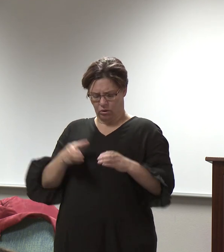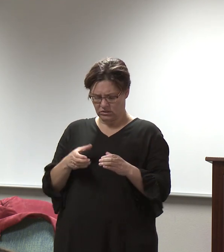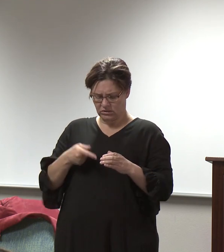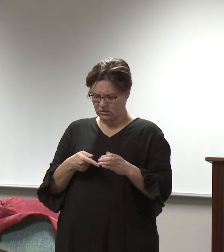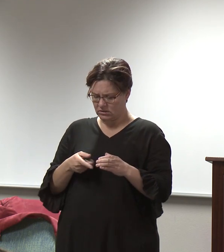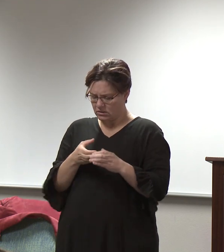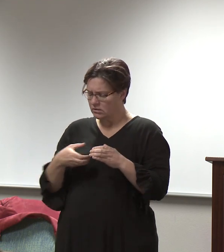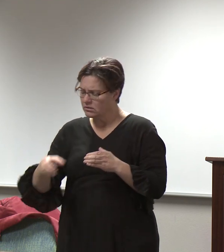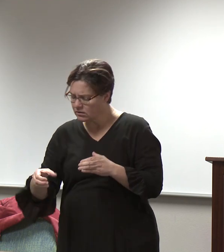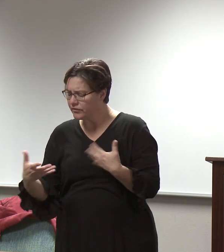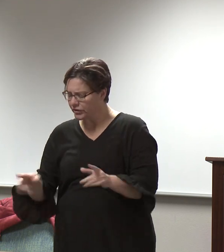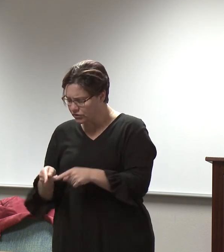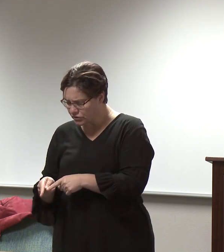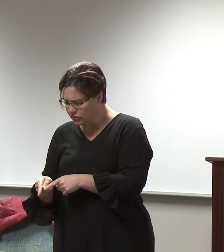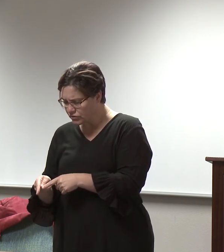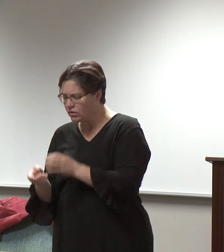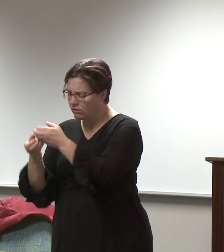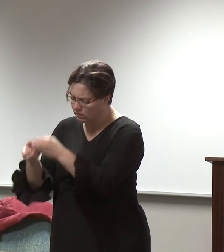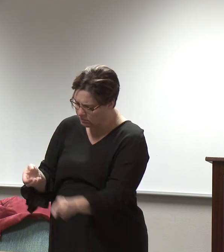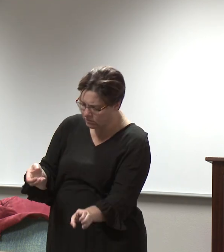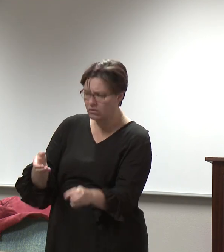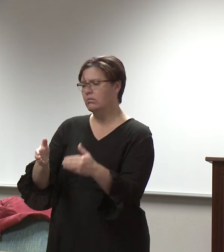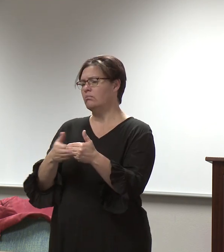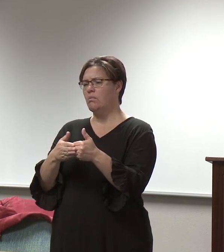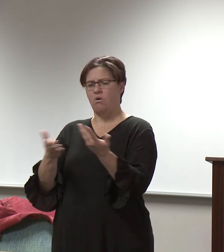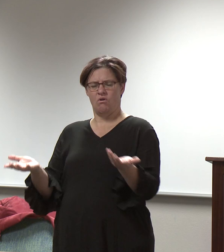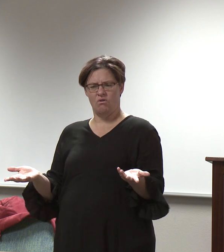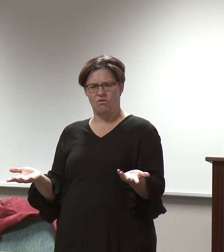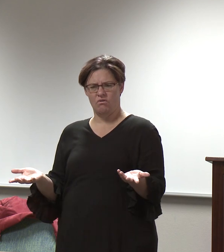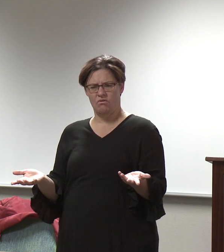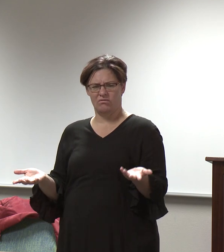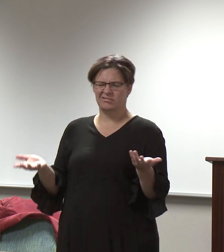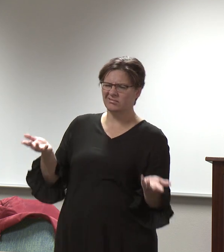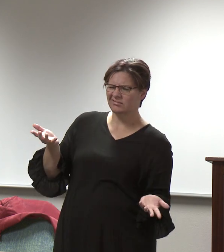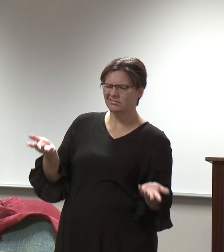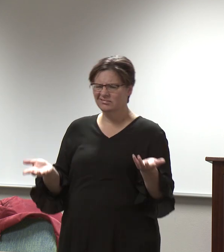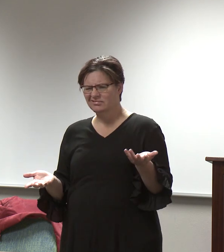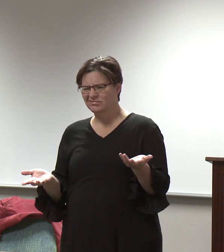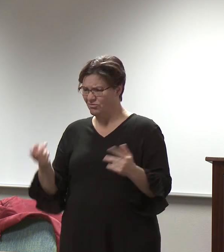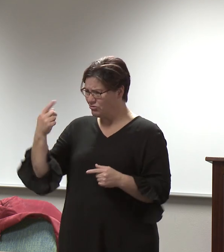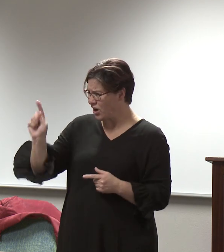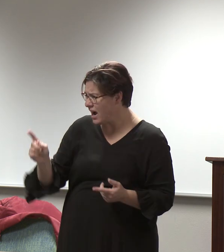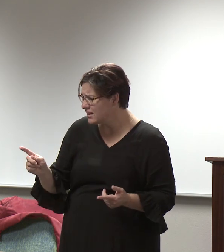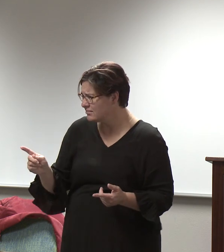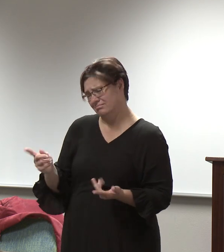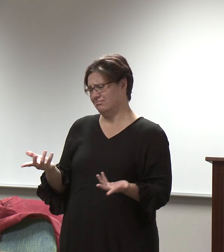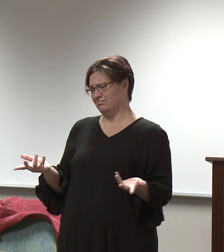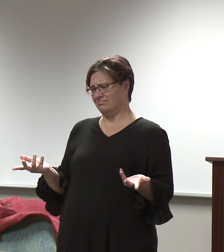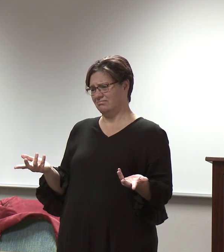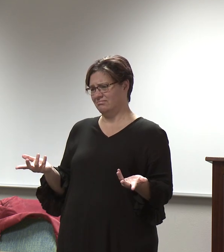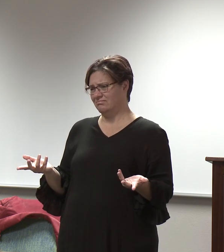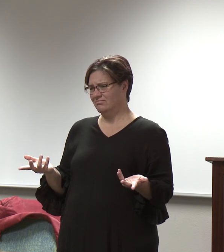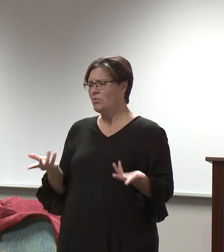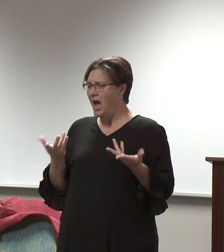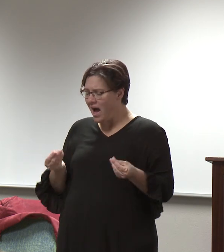we have post-colonialism, and we are decolonizing. Well, I don't think that's right. I think that we live in